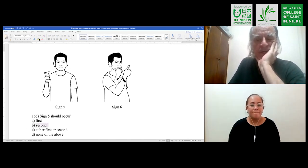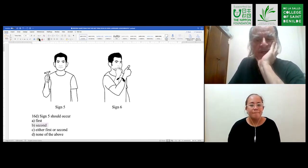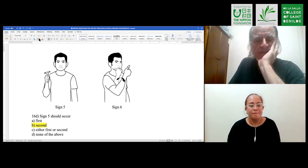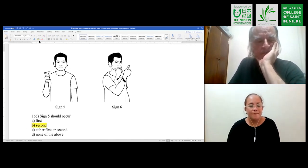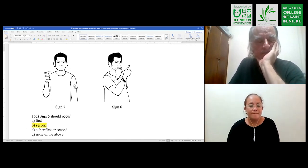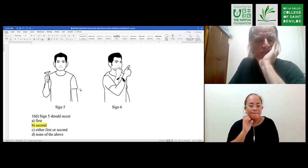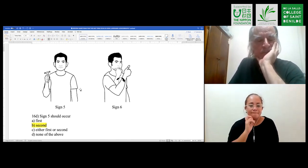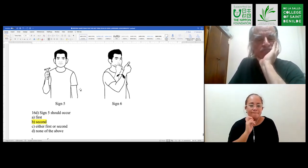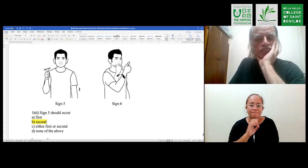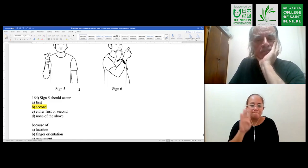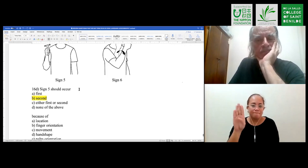B.